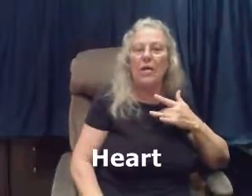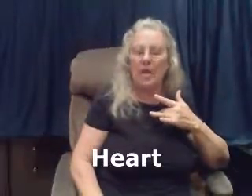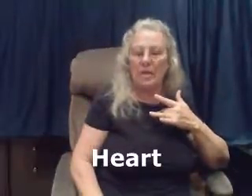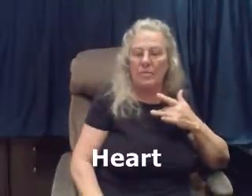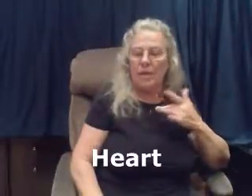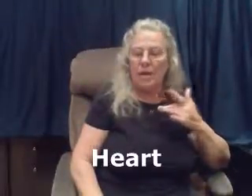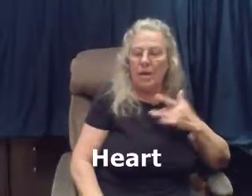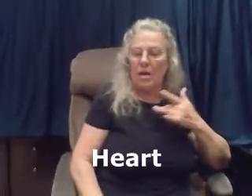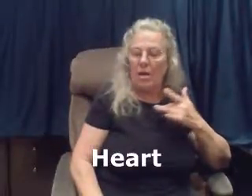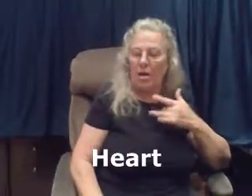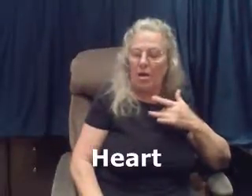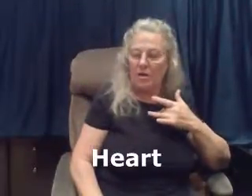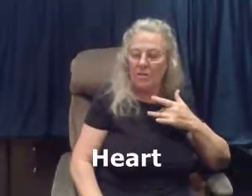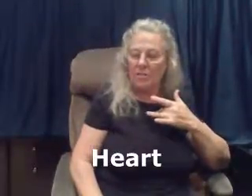area. Heart.